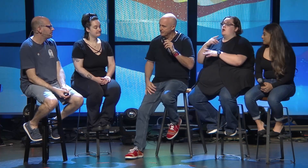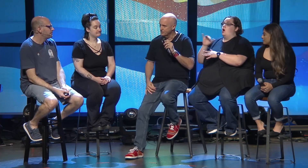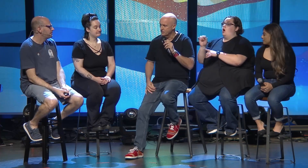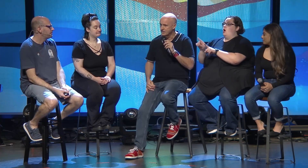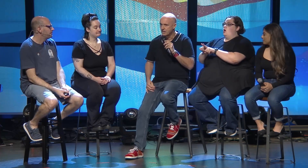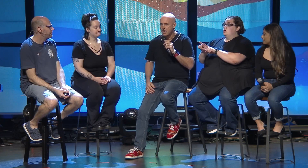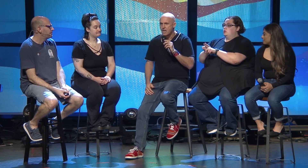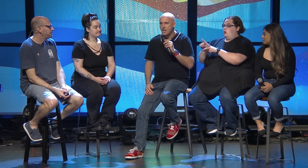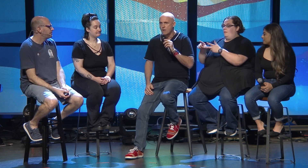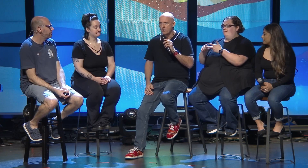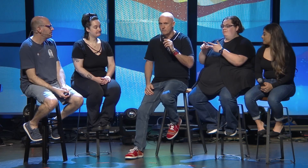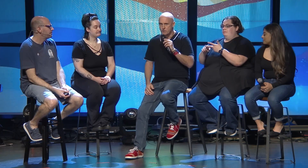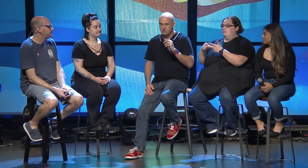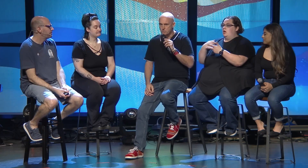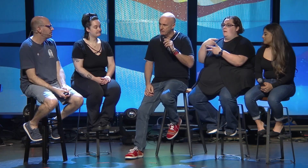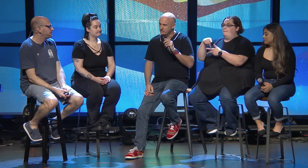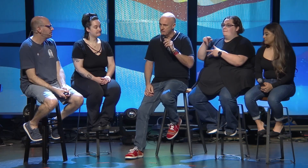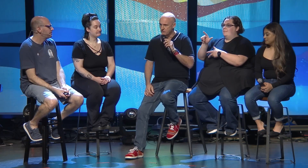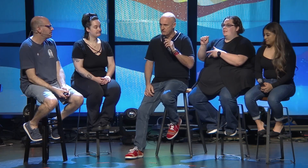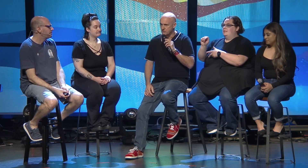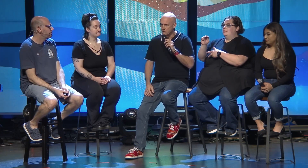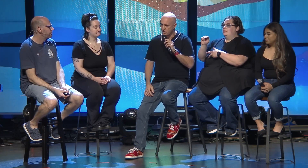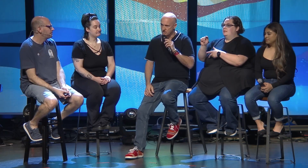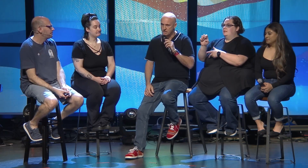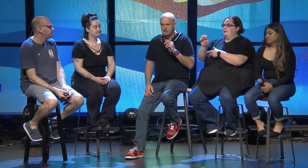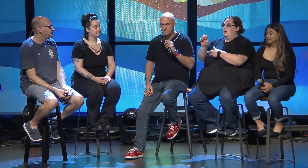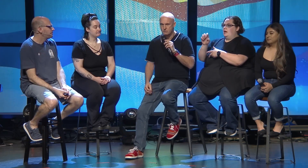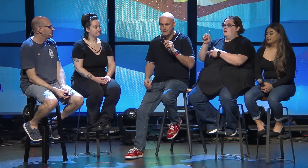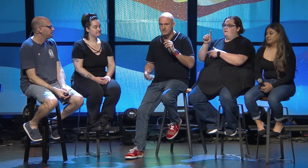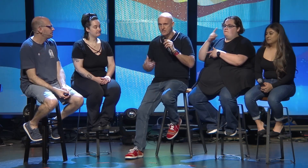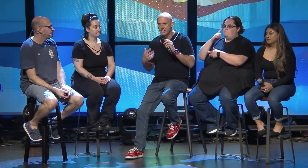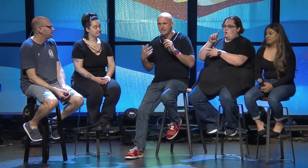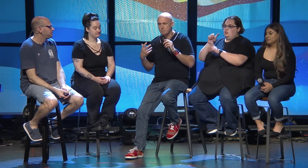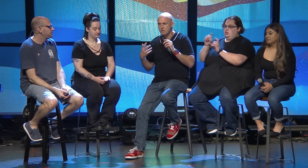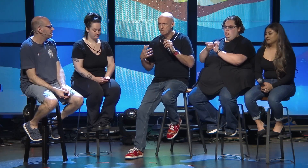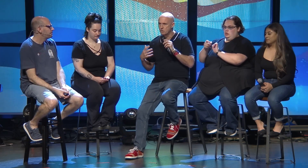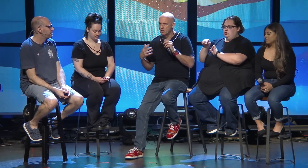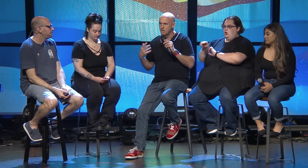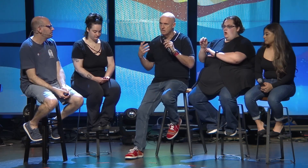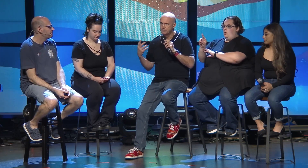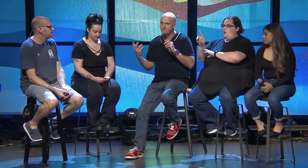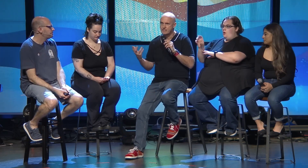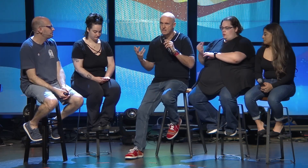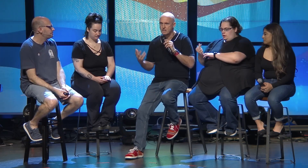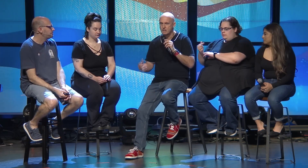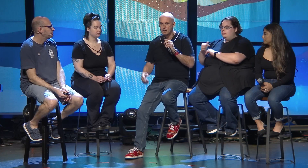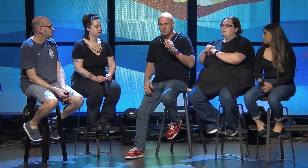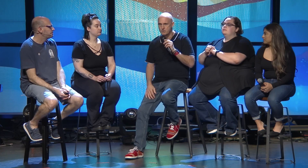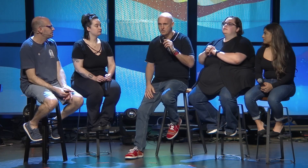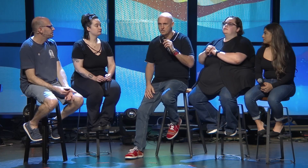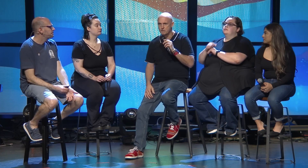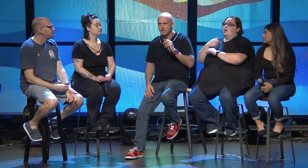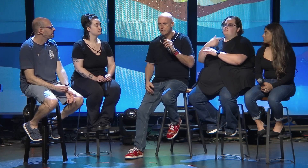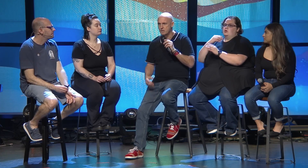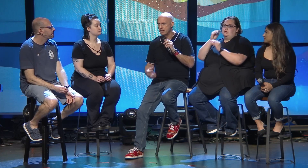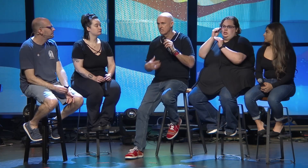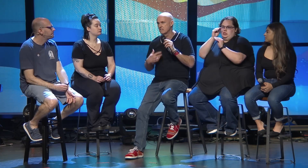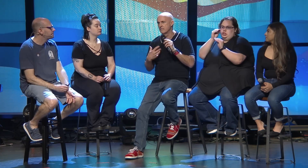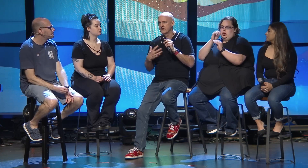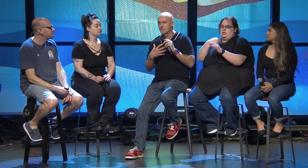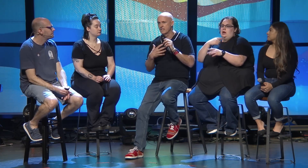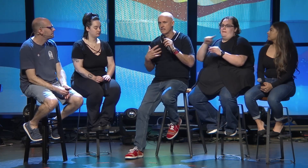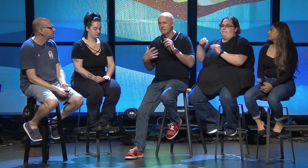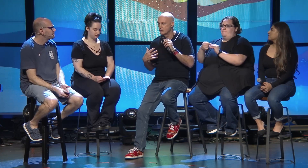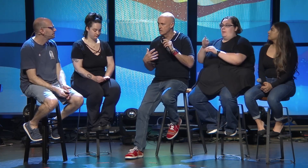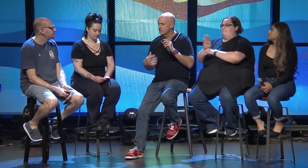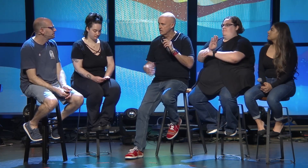30 countries. We're in the most depressed countries in the world, and we're educating people on entrepreneurship. And the basis